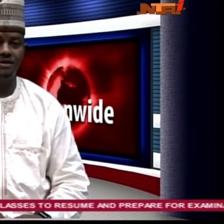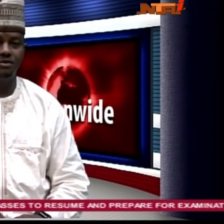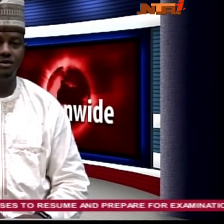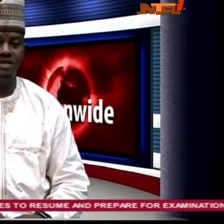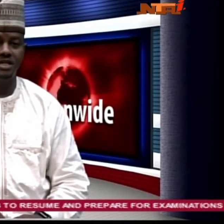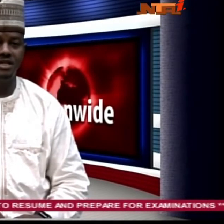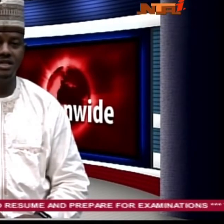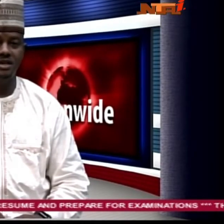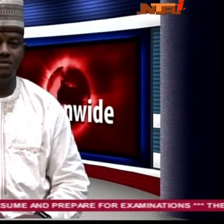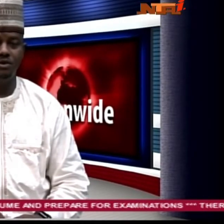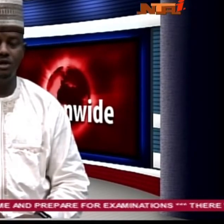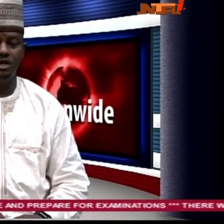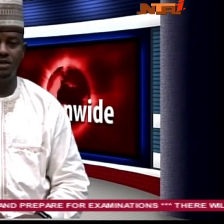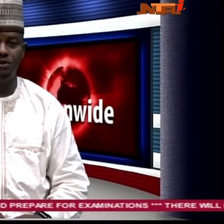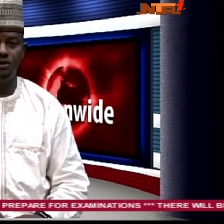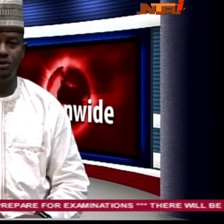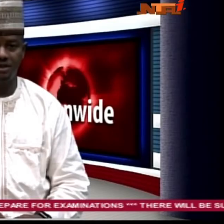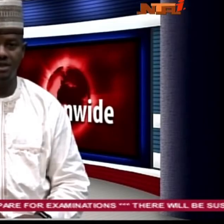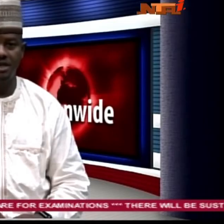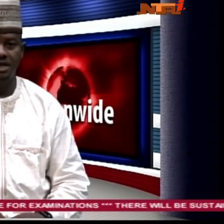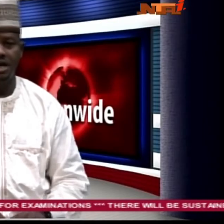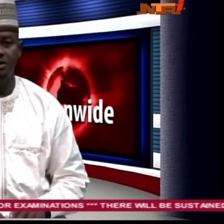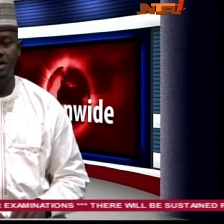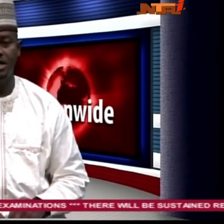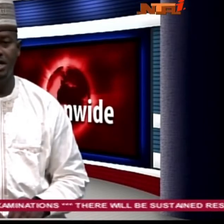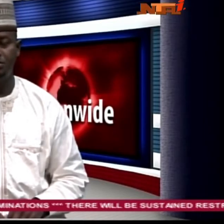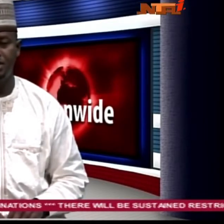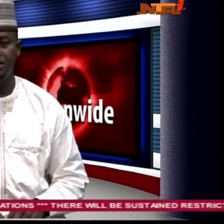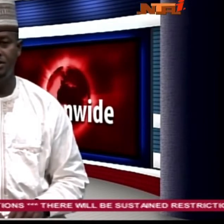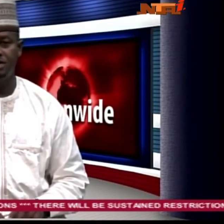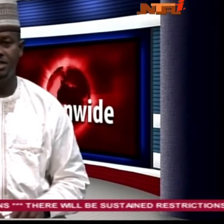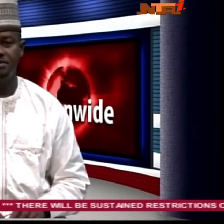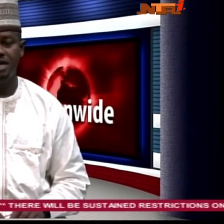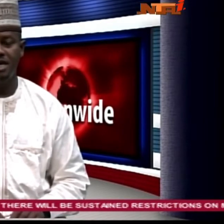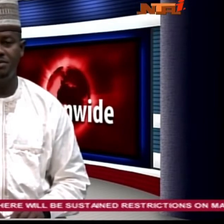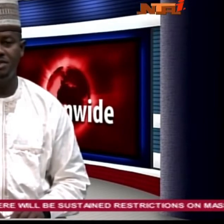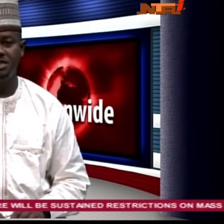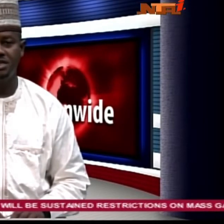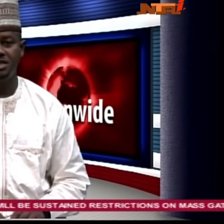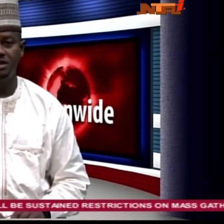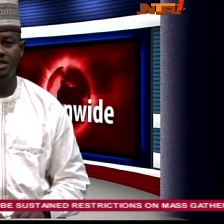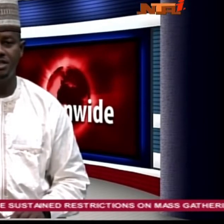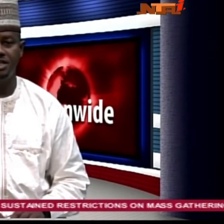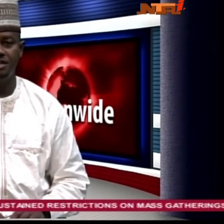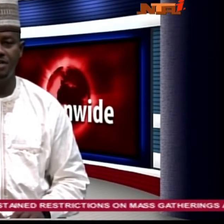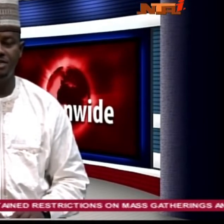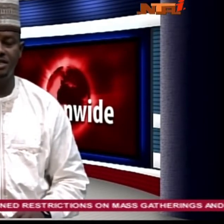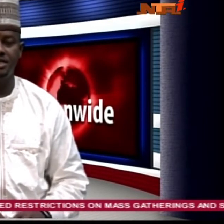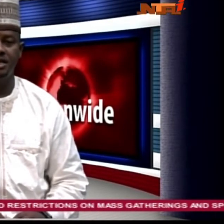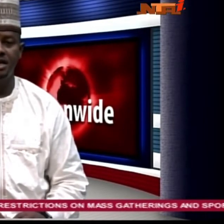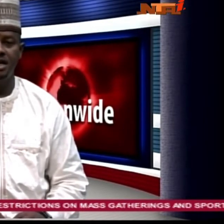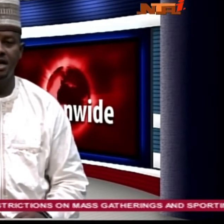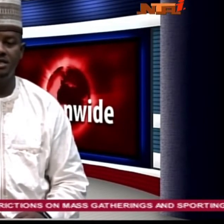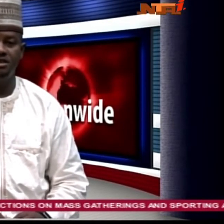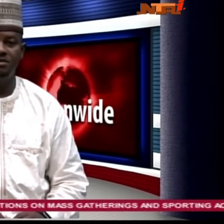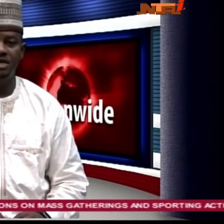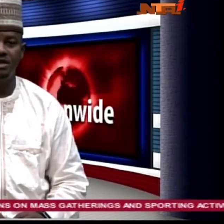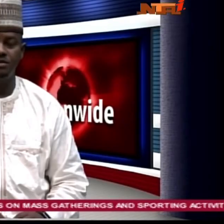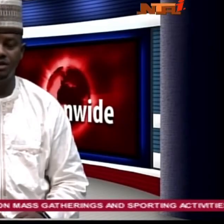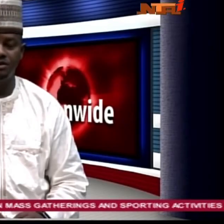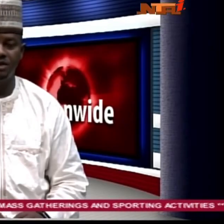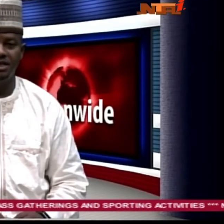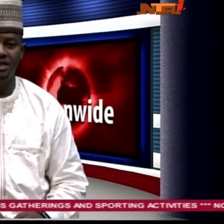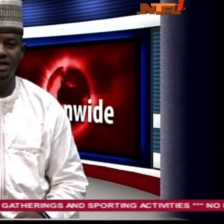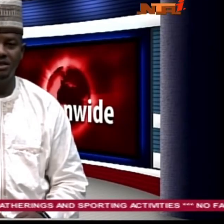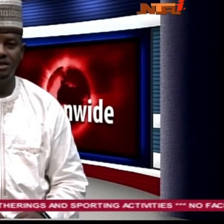while receiving COVID-19 sample collection booths and other equipment donated by MMT Technology Nigeria Limited at the Government